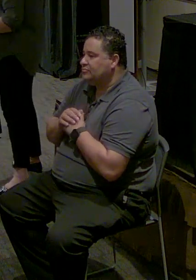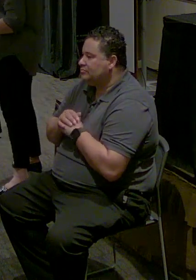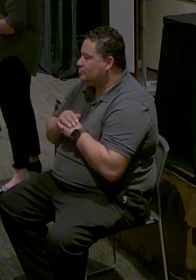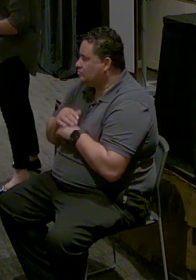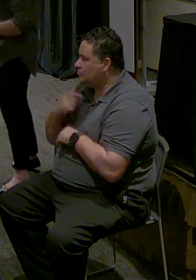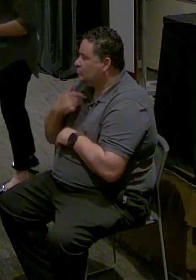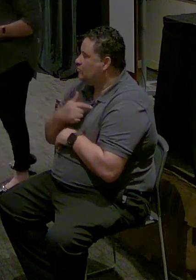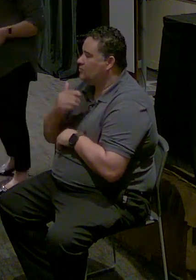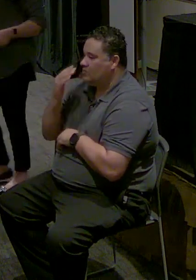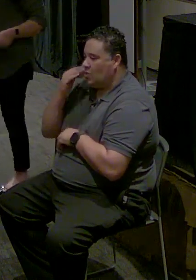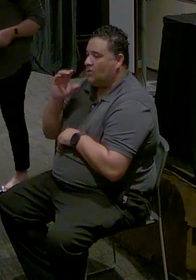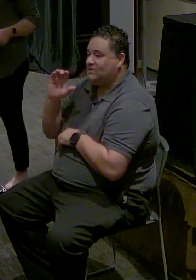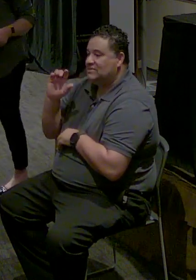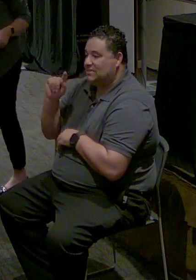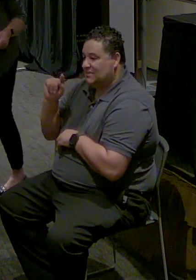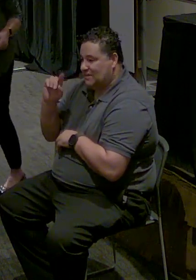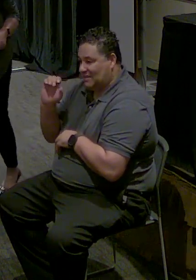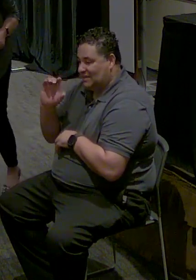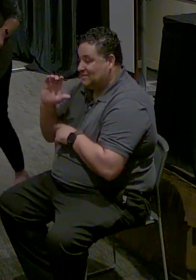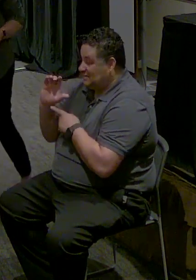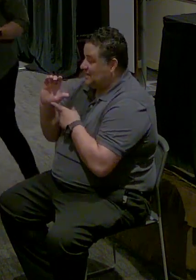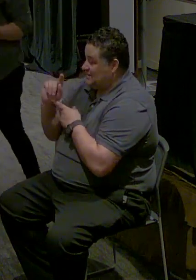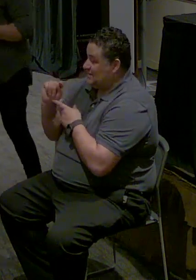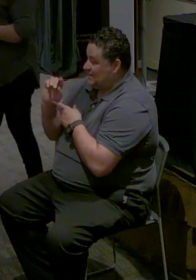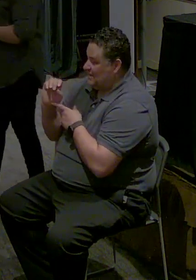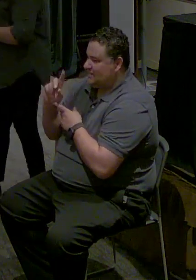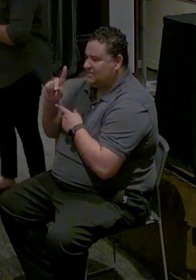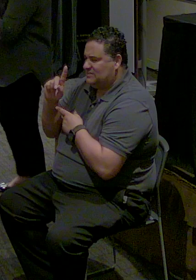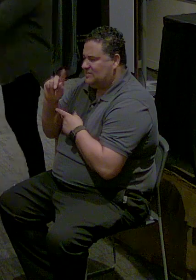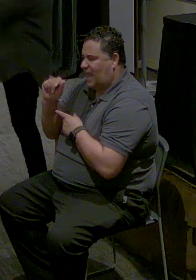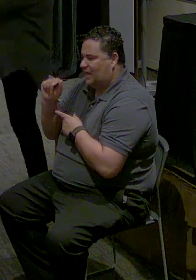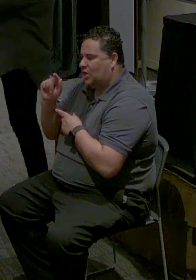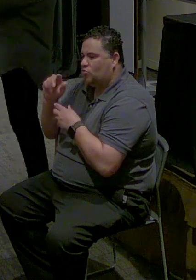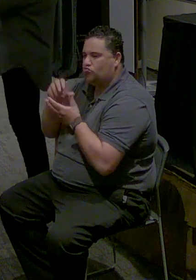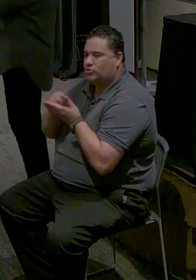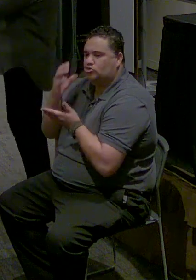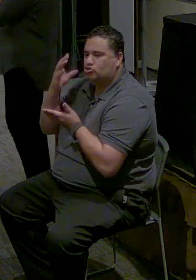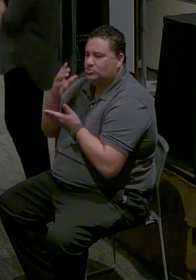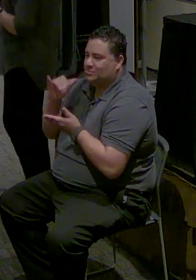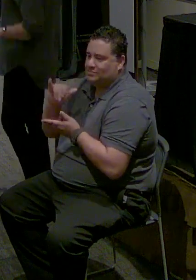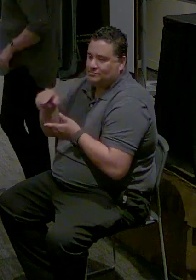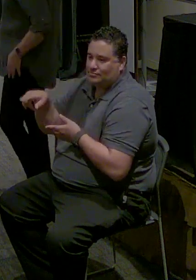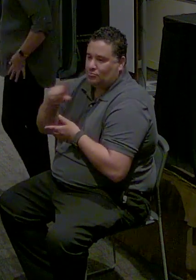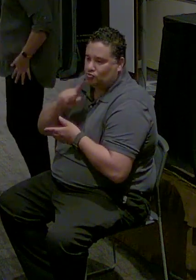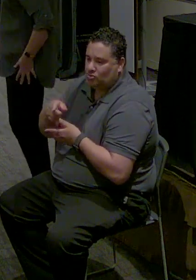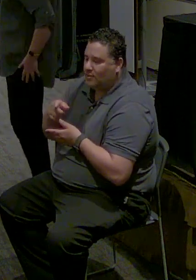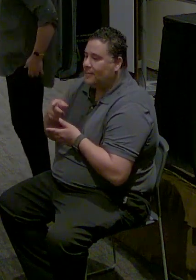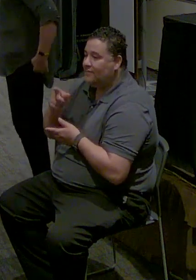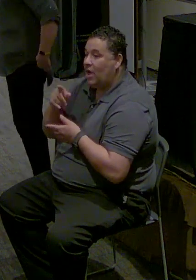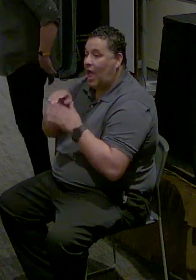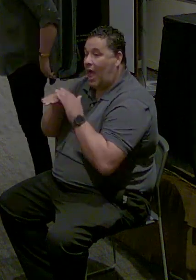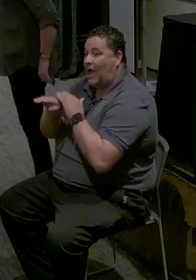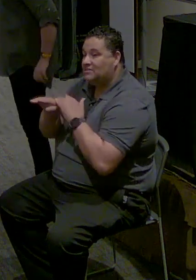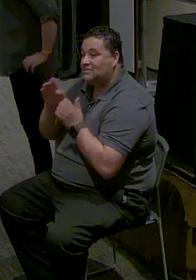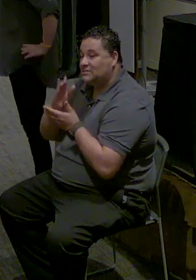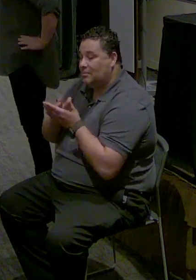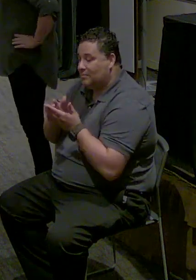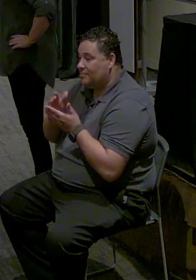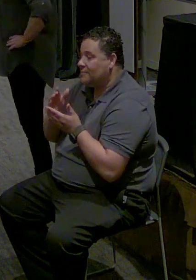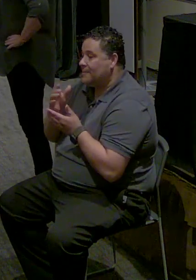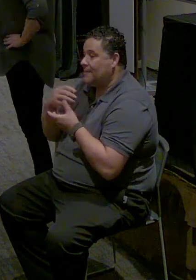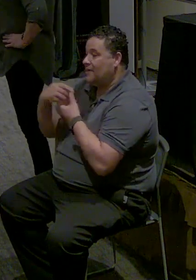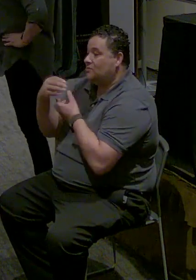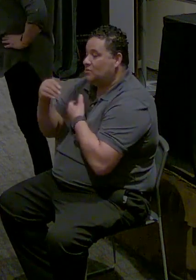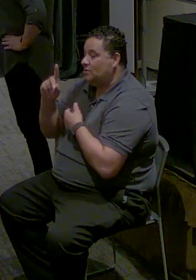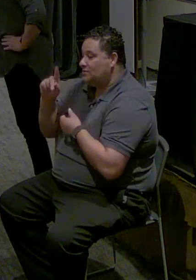So we know in CTE that we're data rich, and I'm sure that you all are data rich as well. And if you access some of those external data sources in